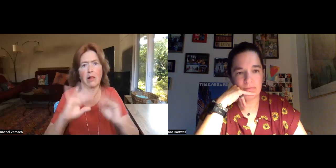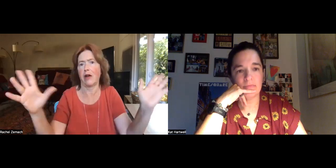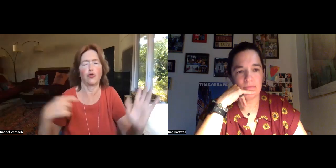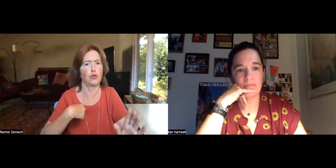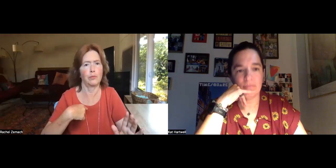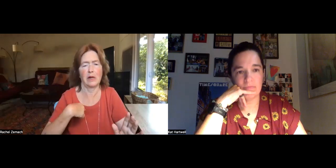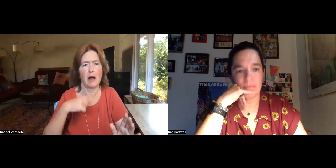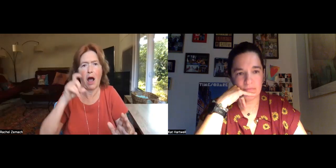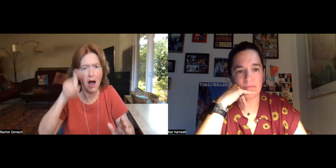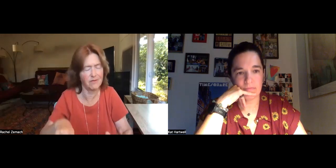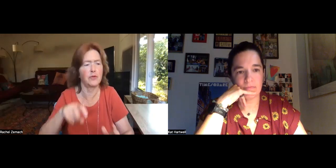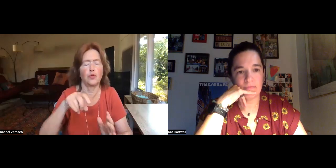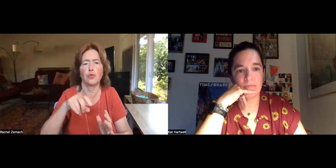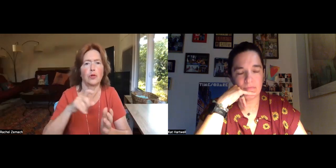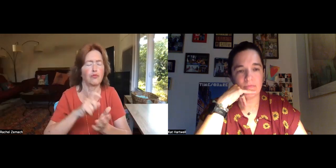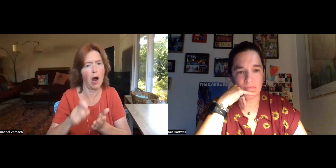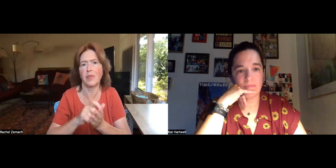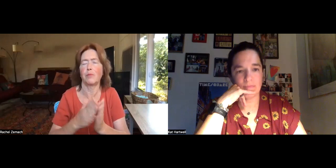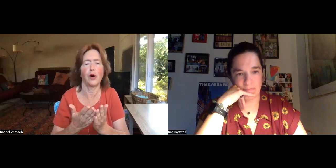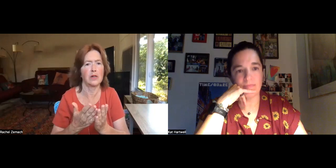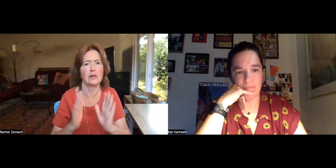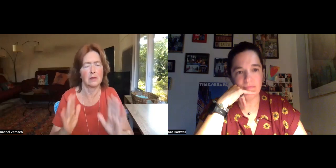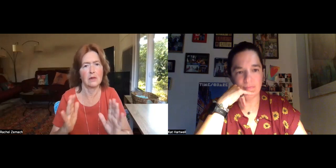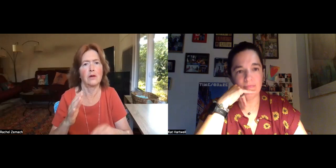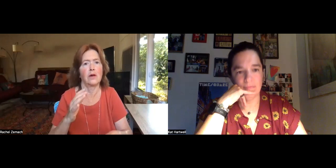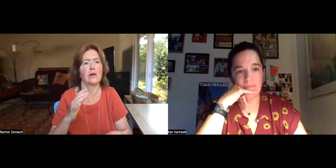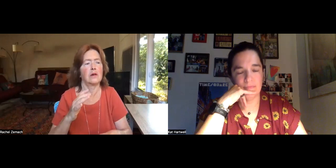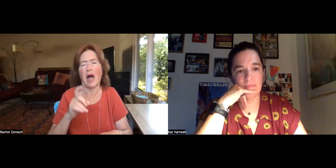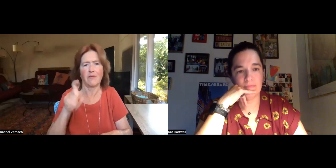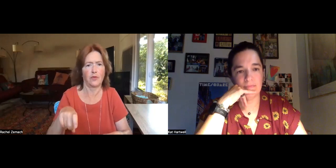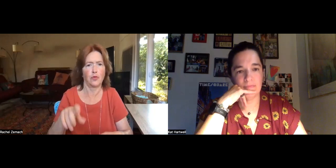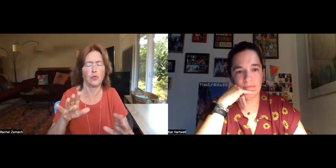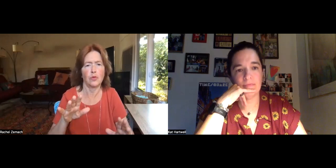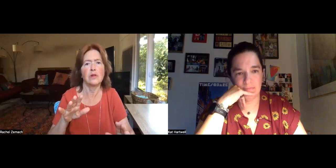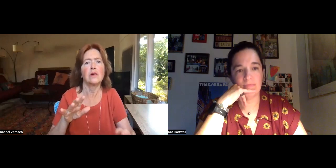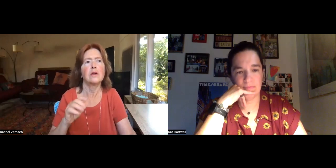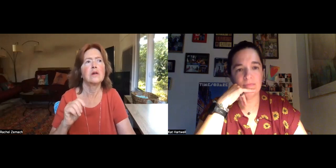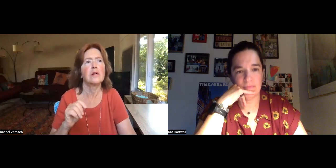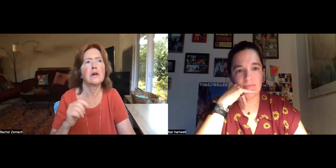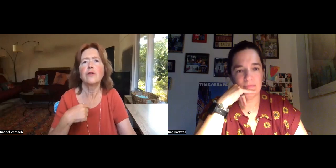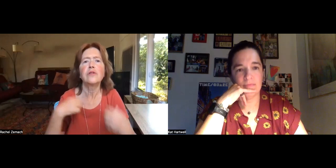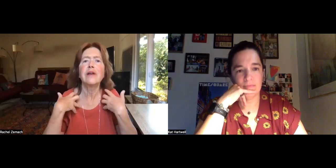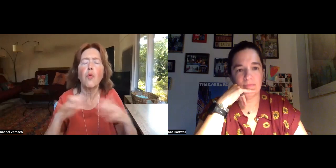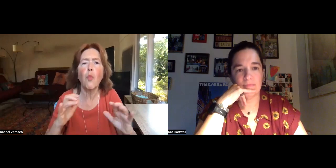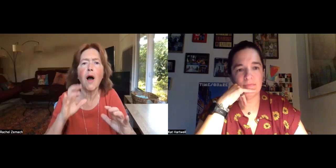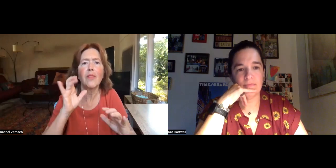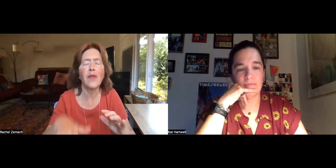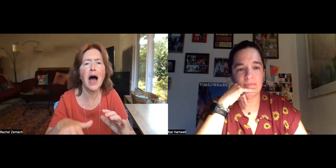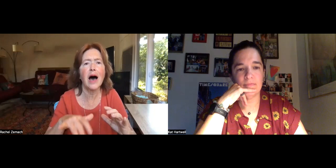Clear to me, I have to write the book. Have to. Didn't want